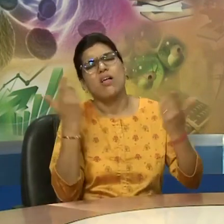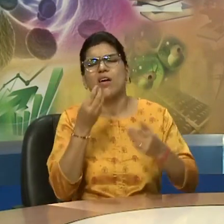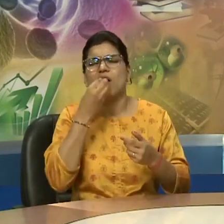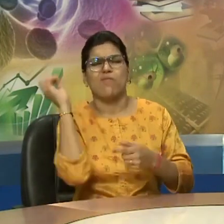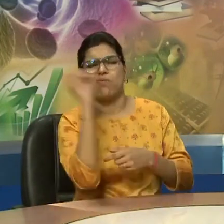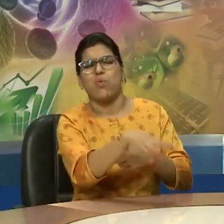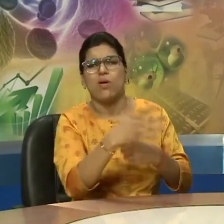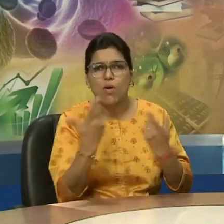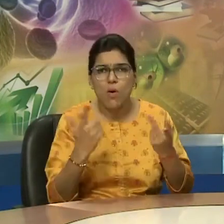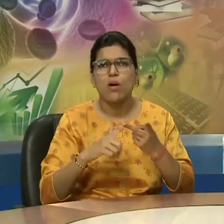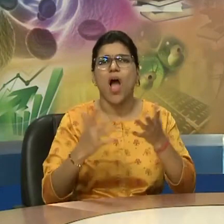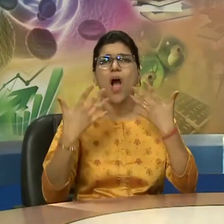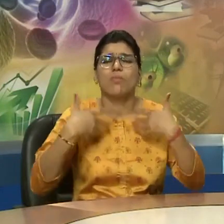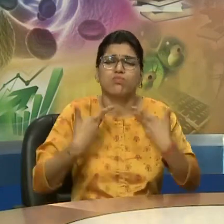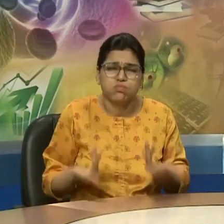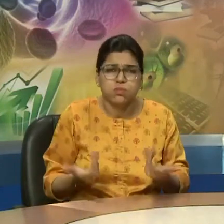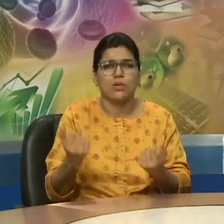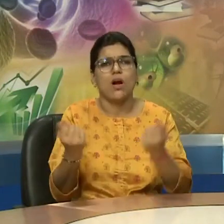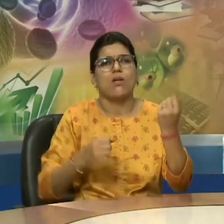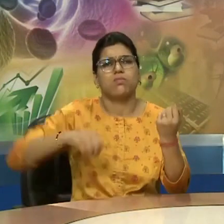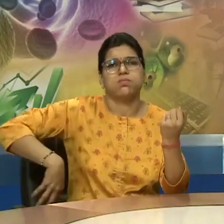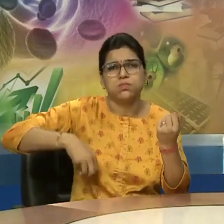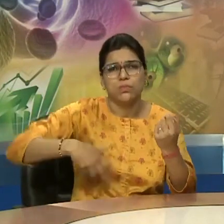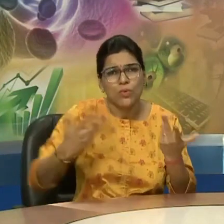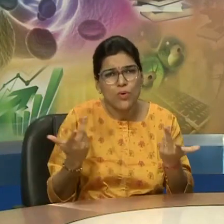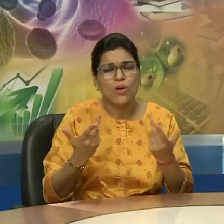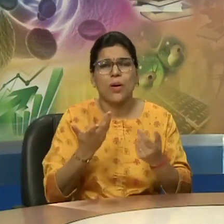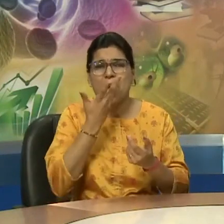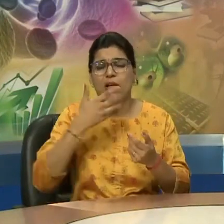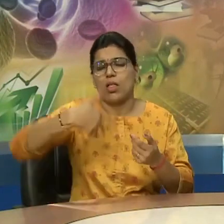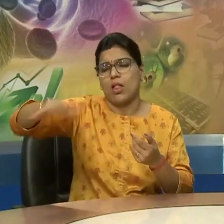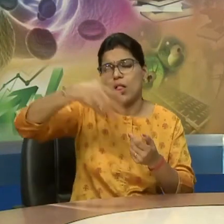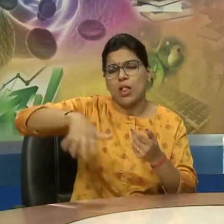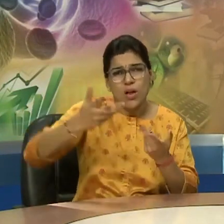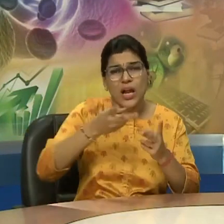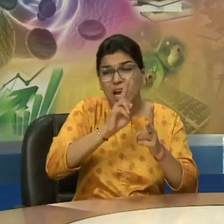and respect the Mother Earth. Don't throw garbage on the road or while driving.